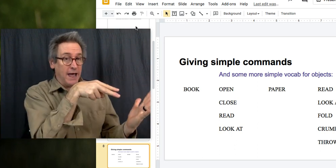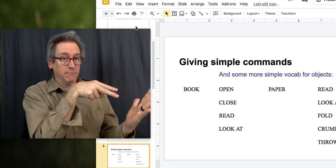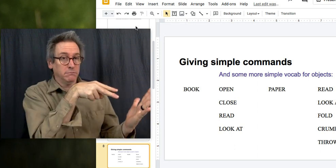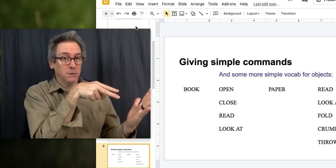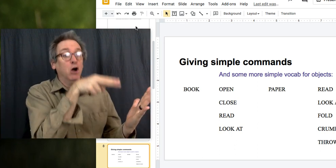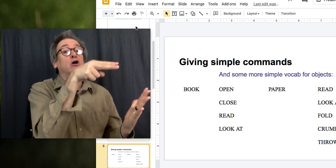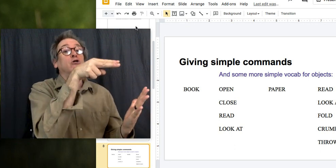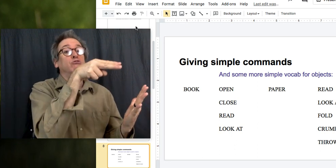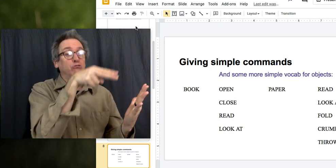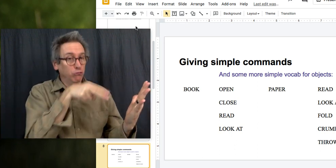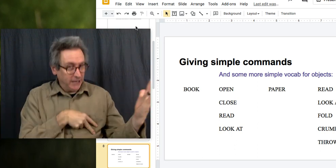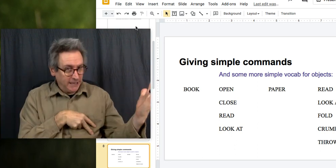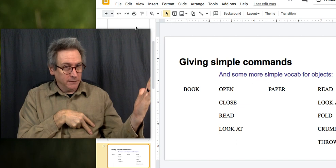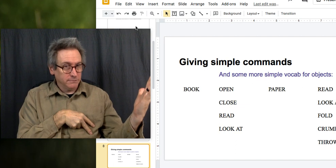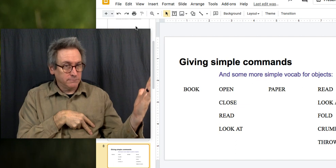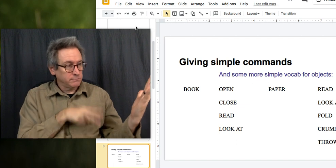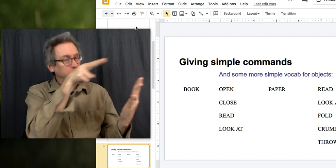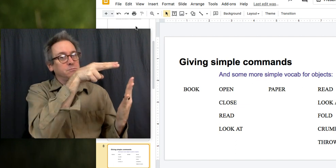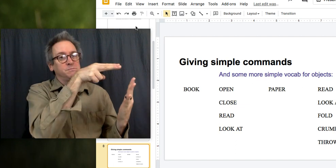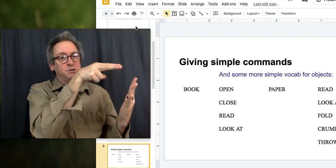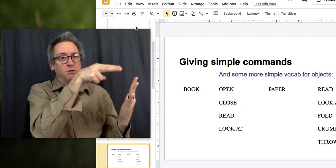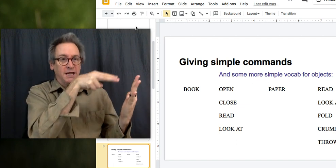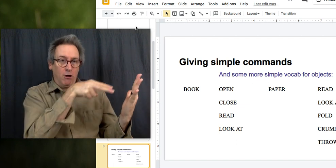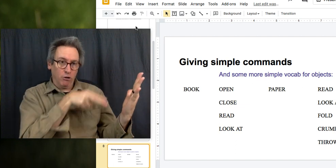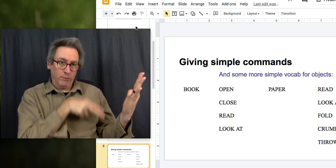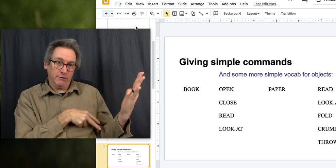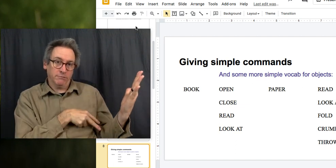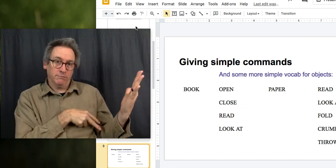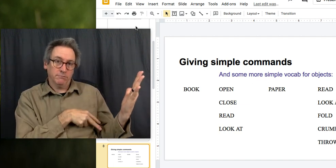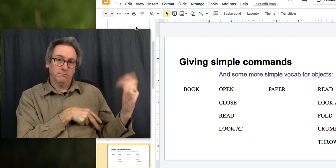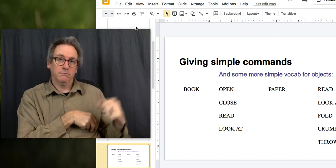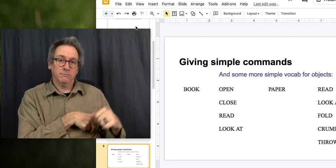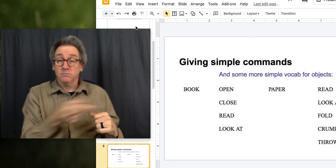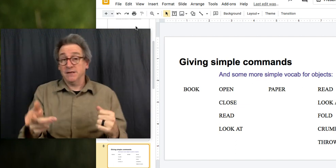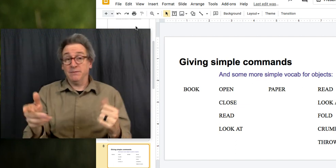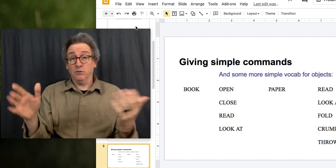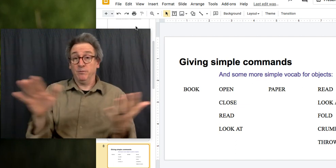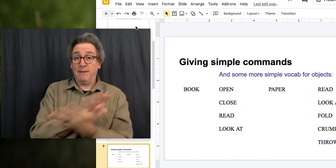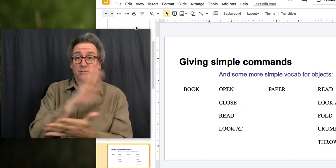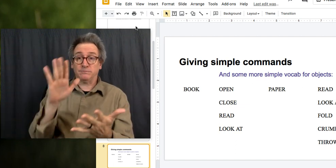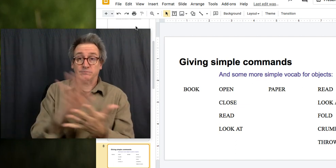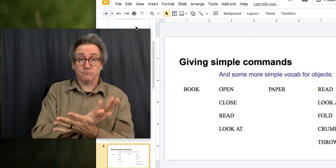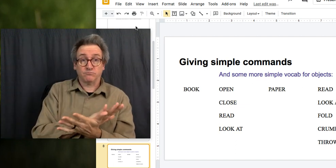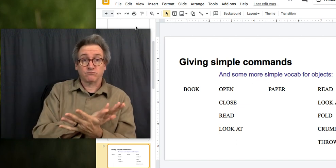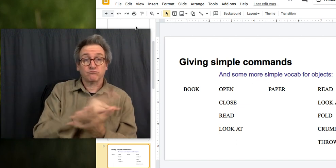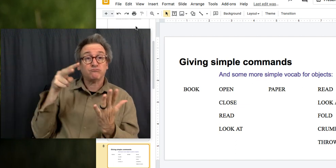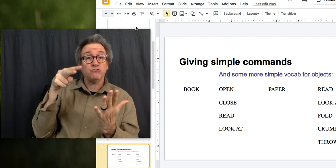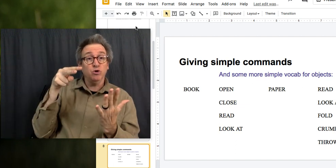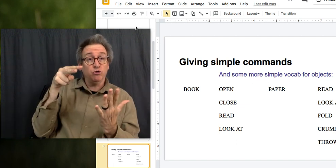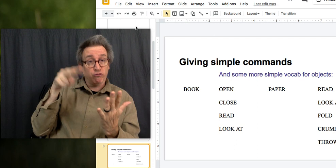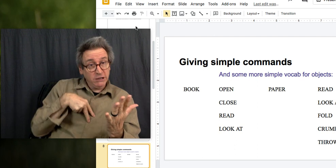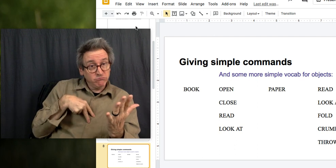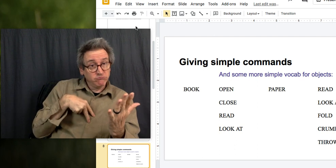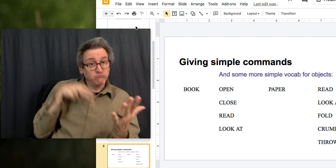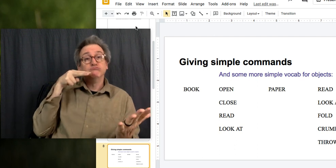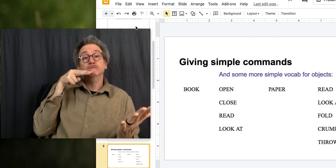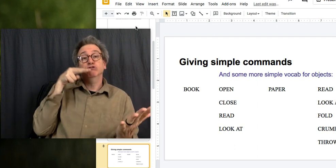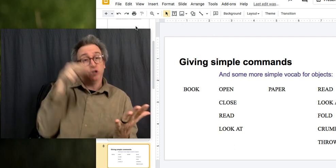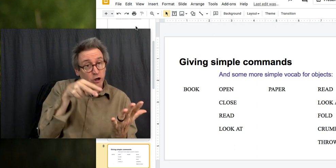Look at, read. So you're looking at all the way down. Same thing with paper. You can read,